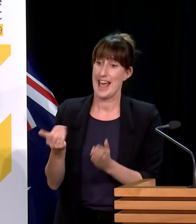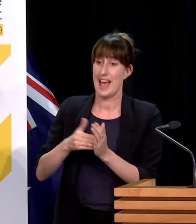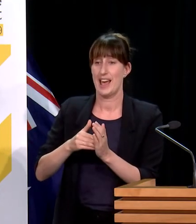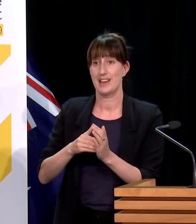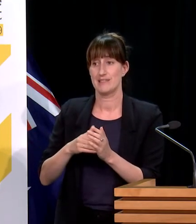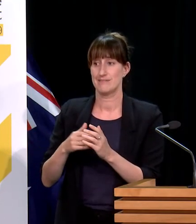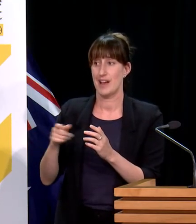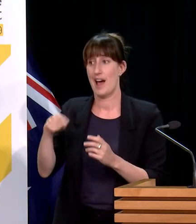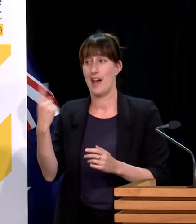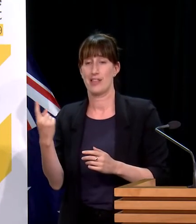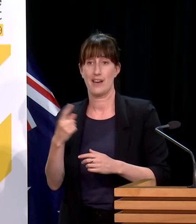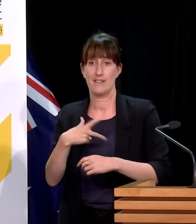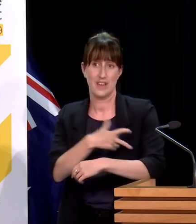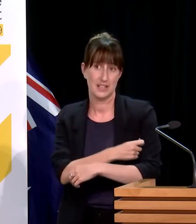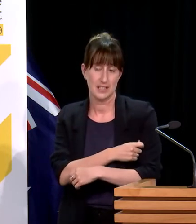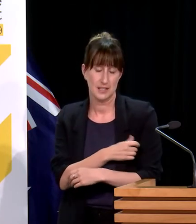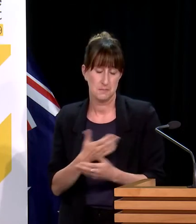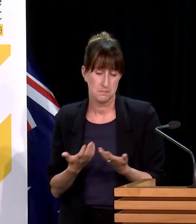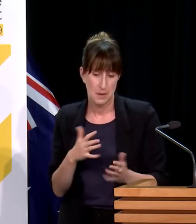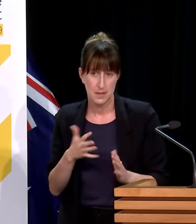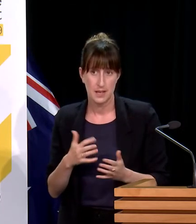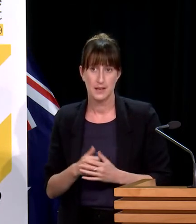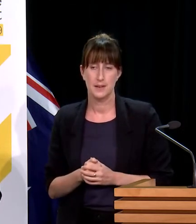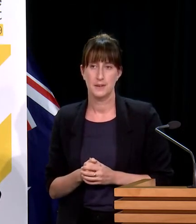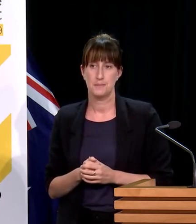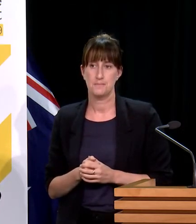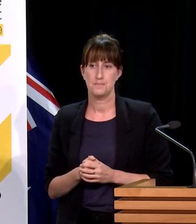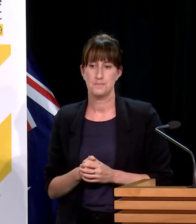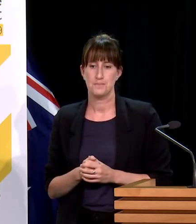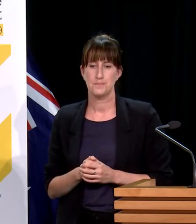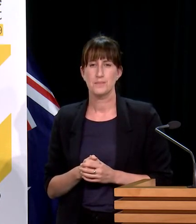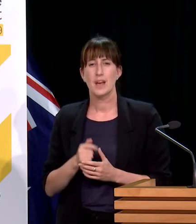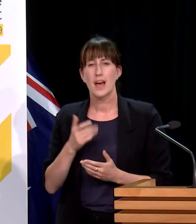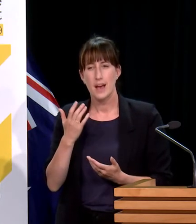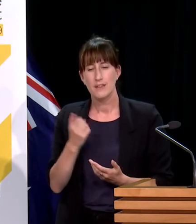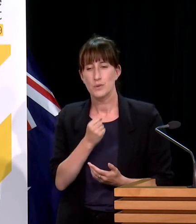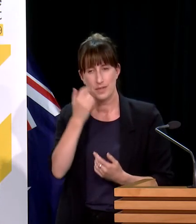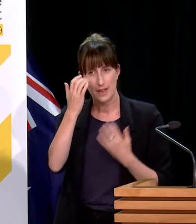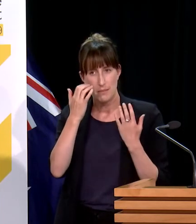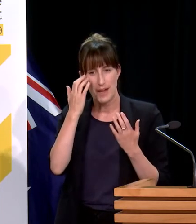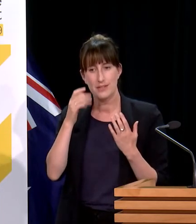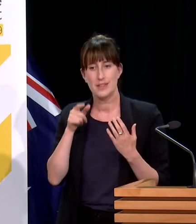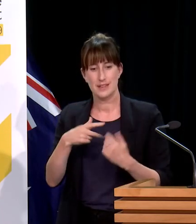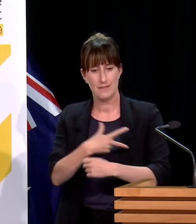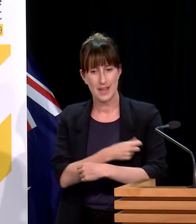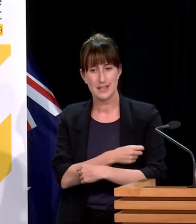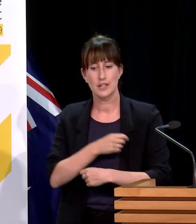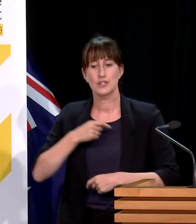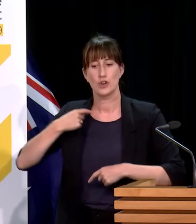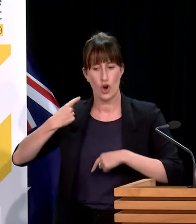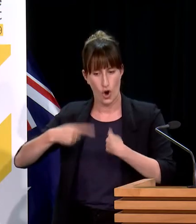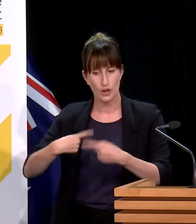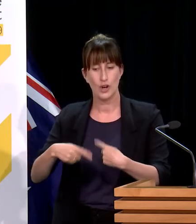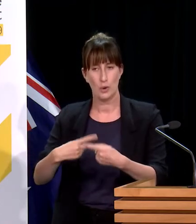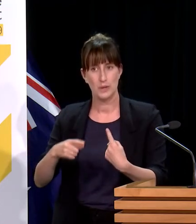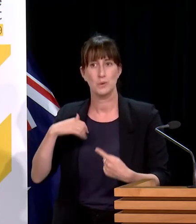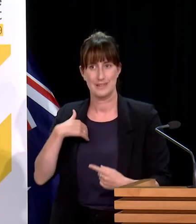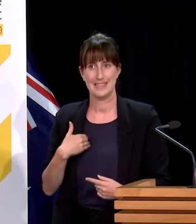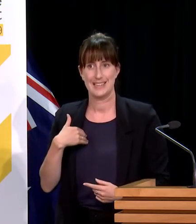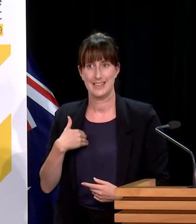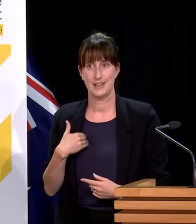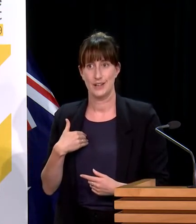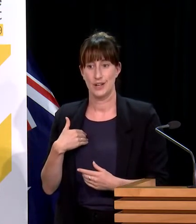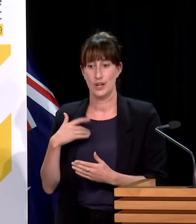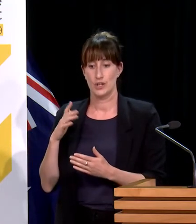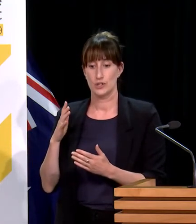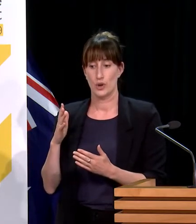additional vaccines in. We also have to think about the fact that this is likely to be an ongoing need. So once we're through this